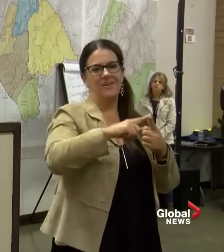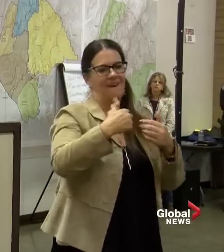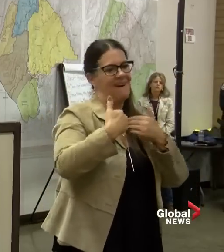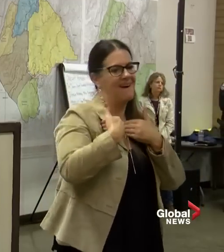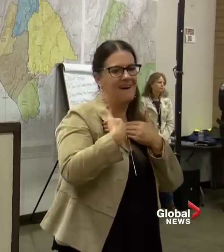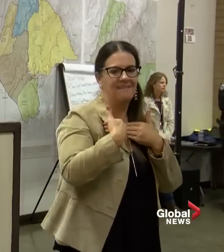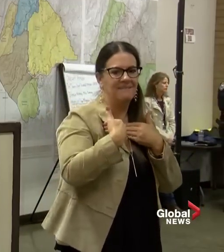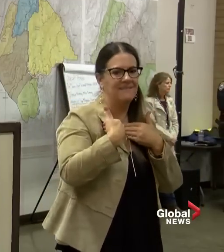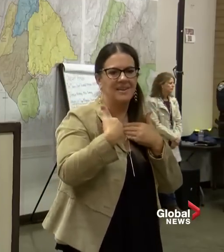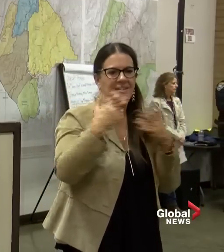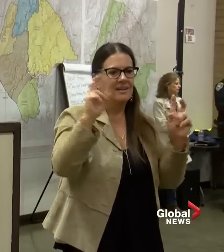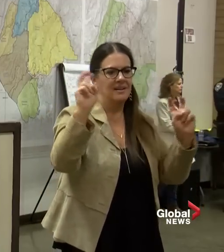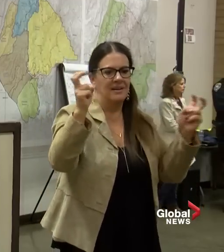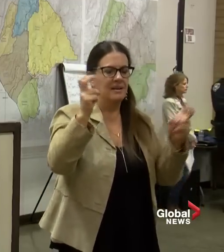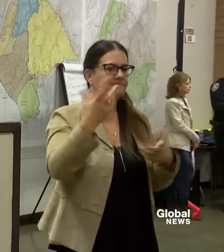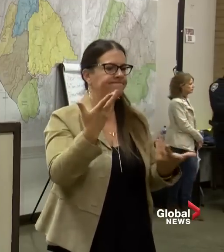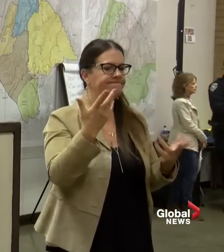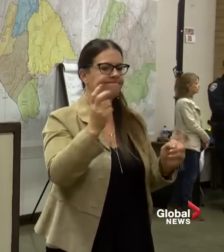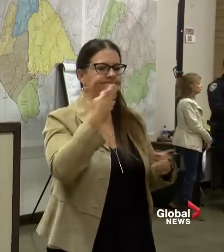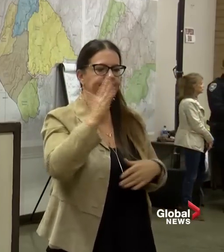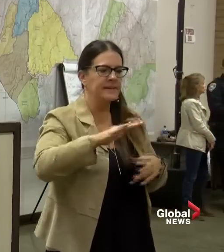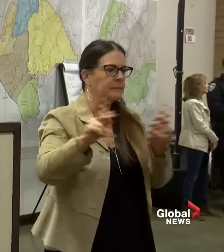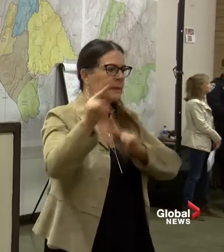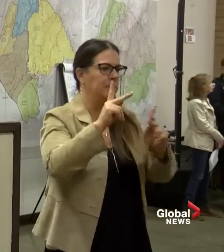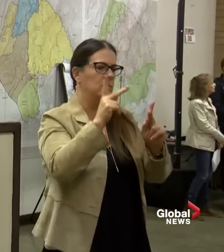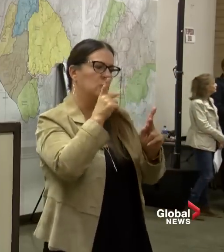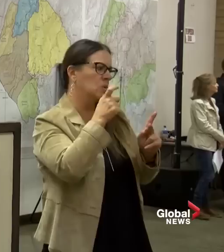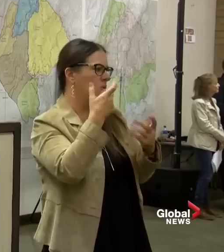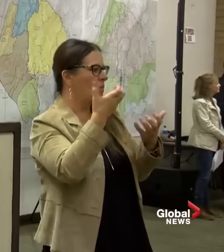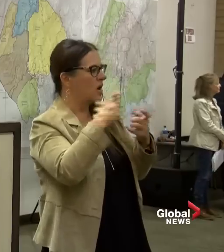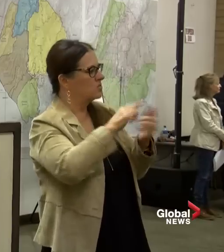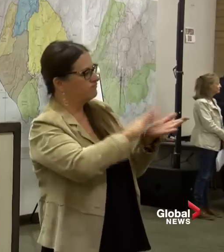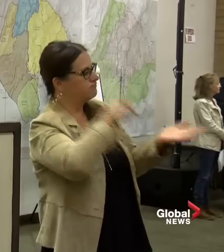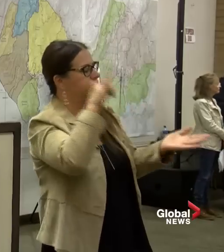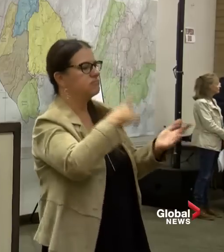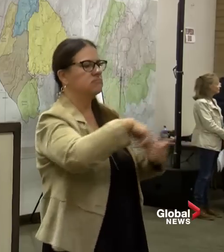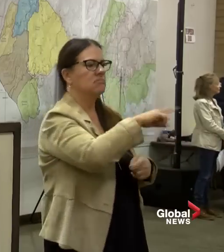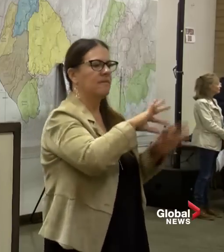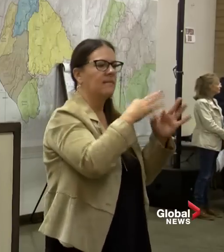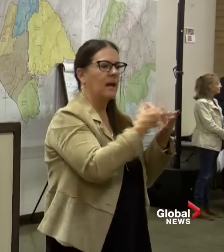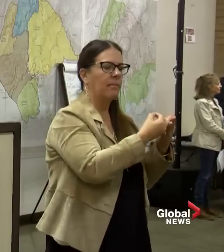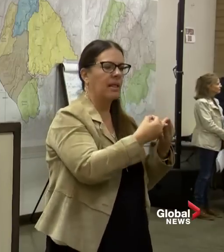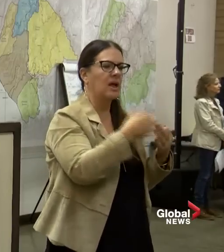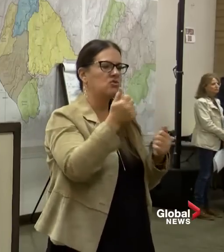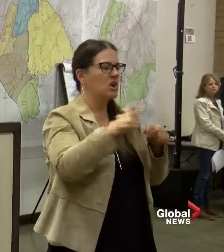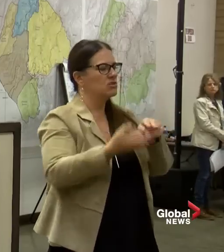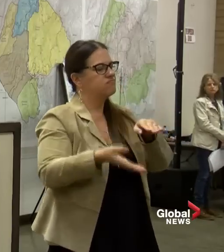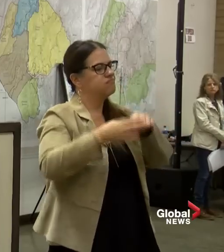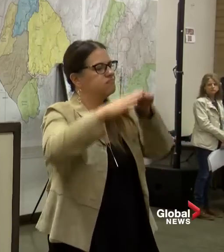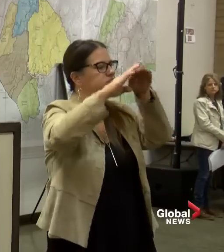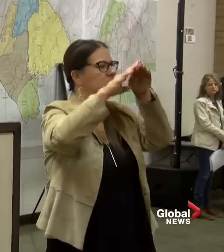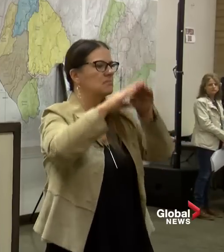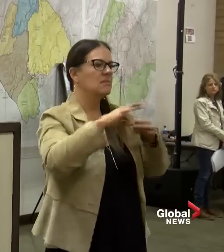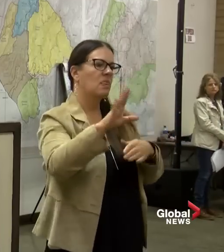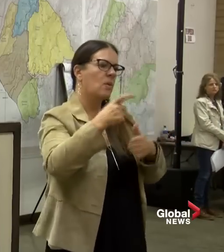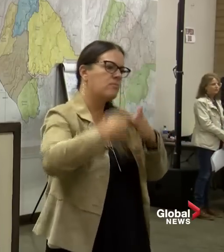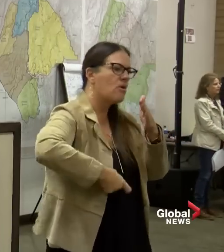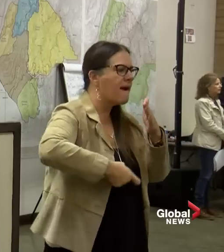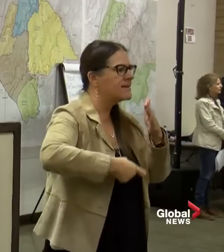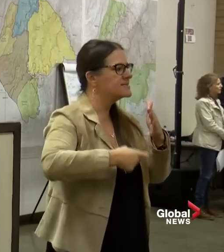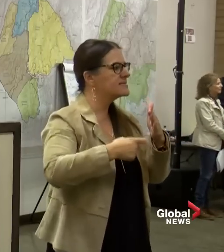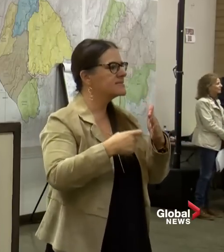is unscrupulous and immoral taking advantage of them by jacking up prices, i.e. price